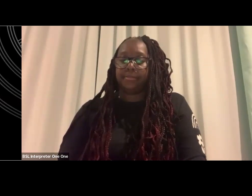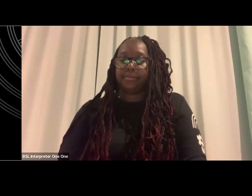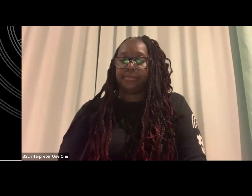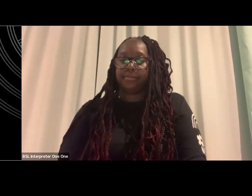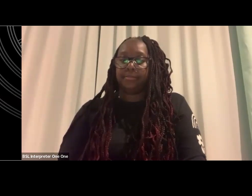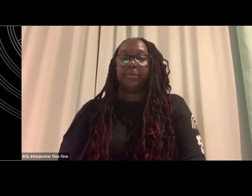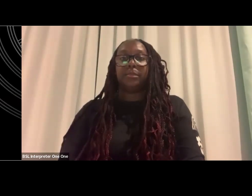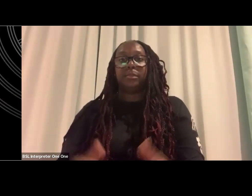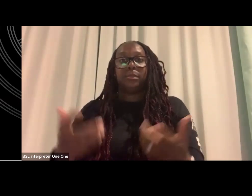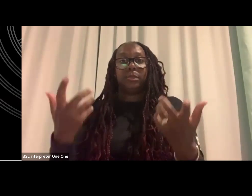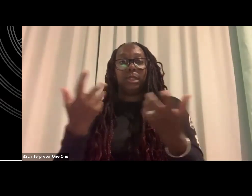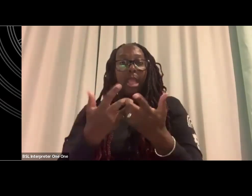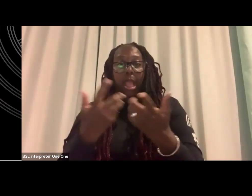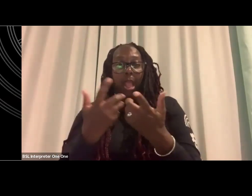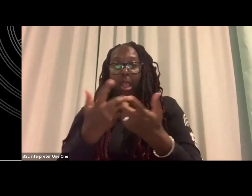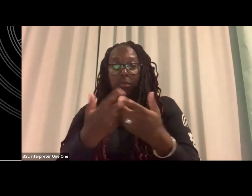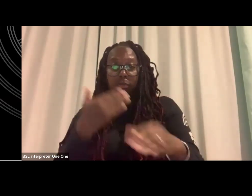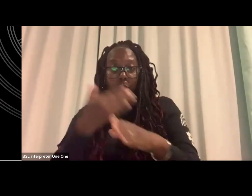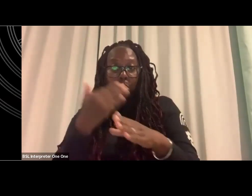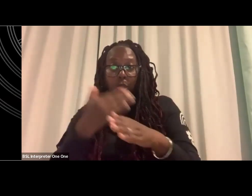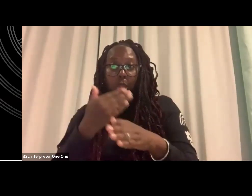evolving approach to well-being.